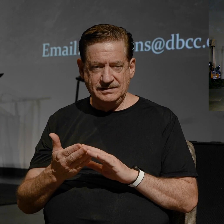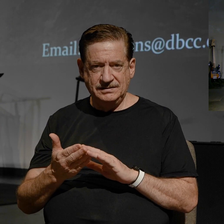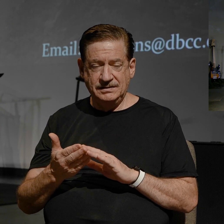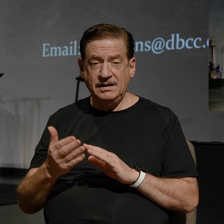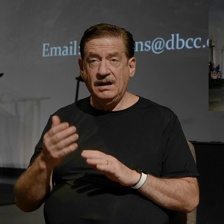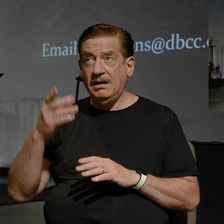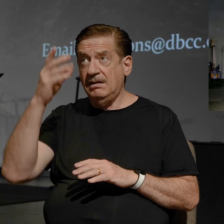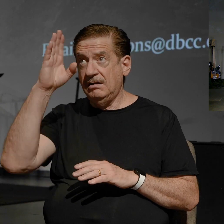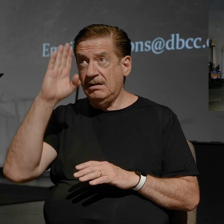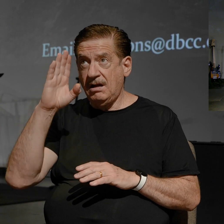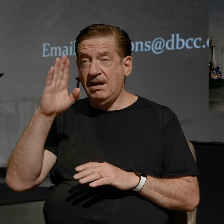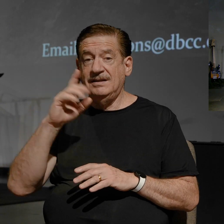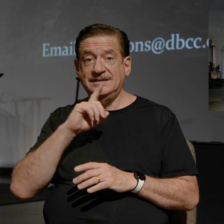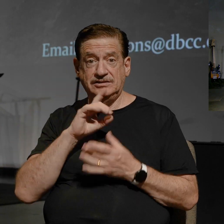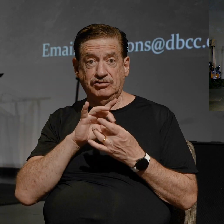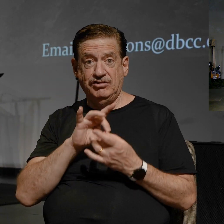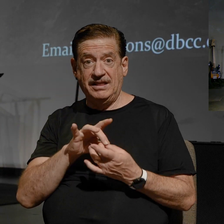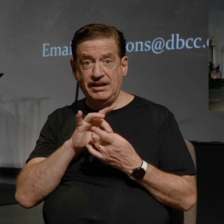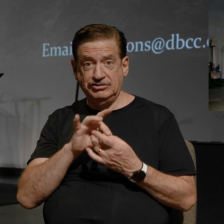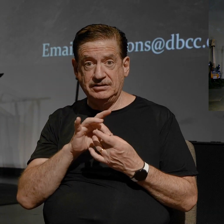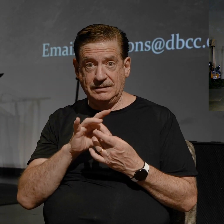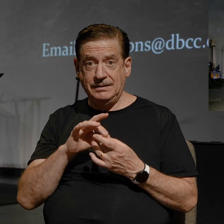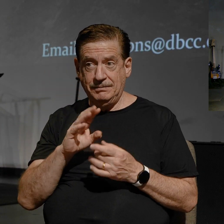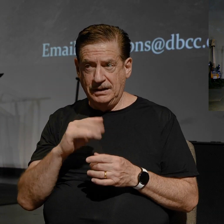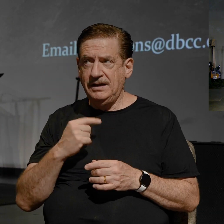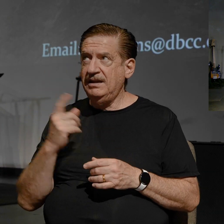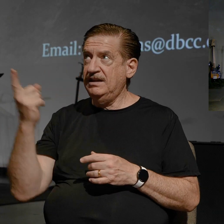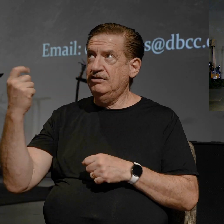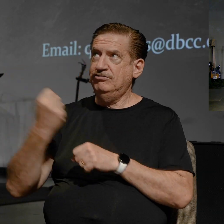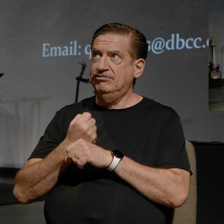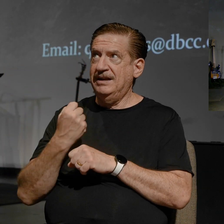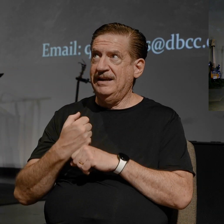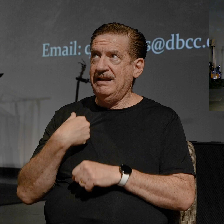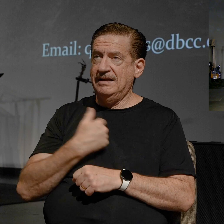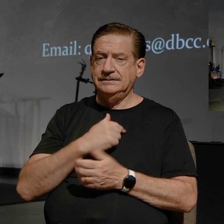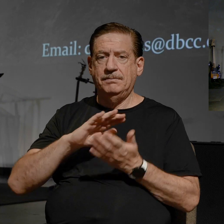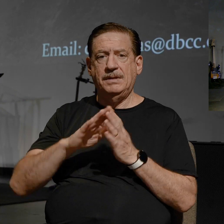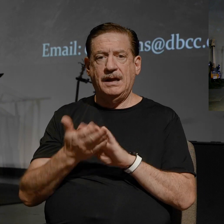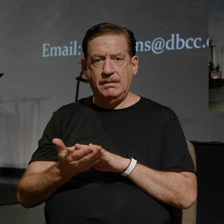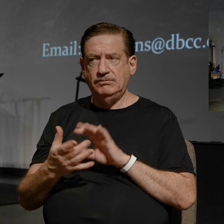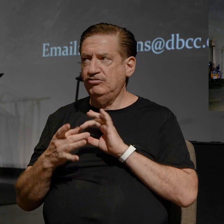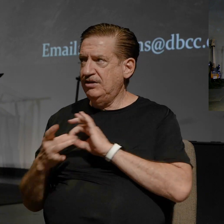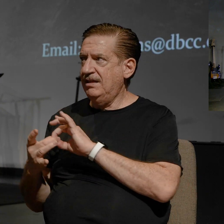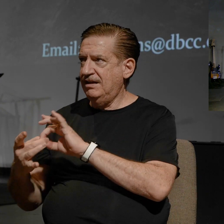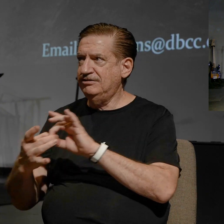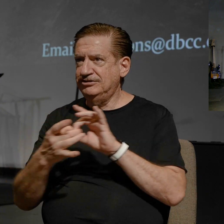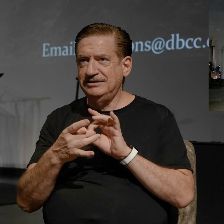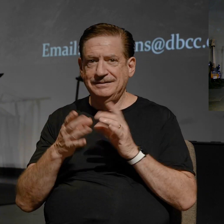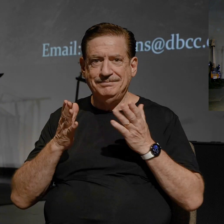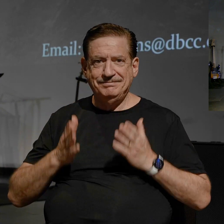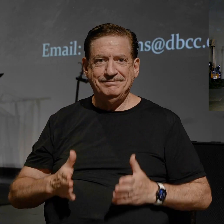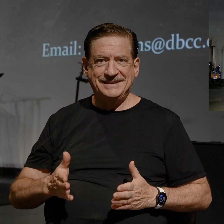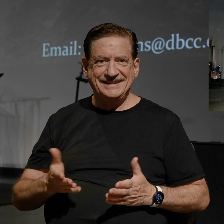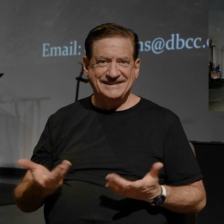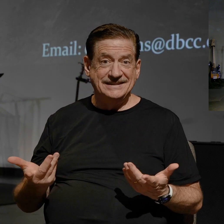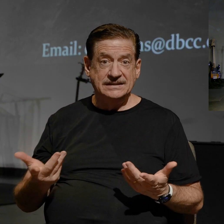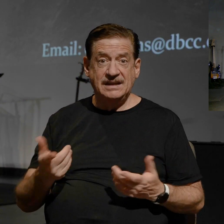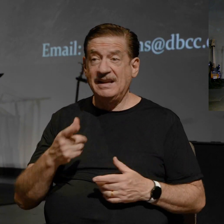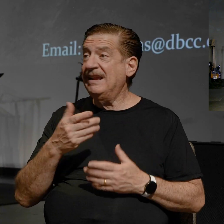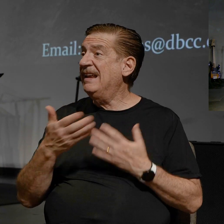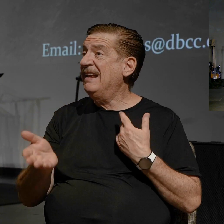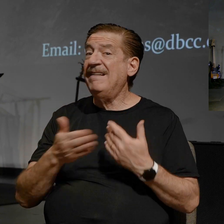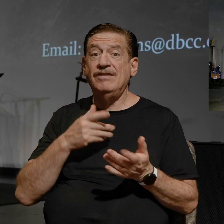God, who is a relational being, created us to be relational beings. And even if you are an incredible